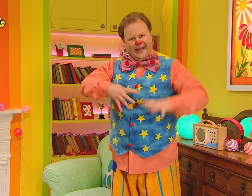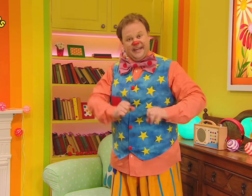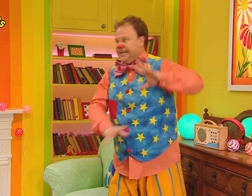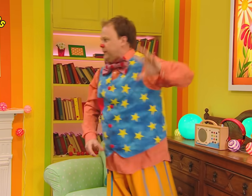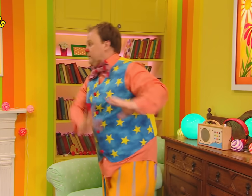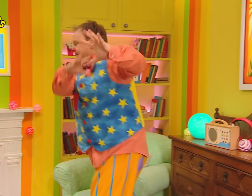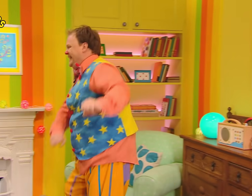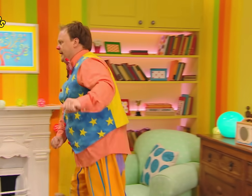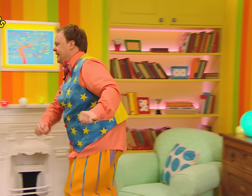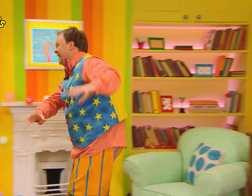again!